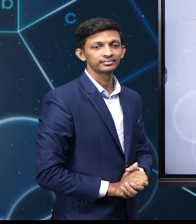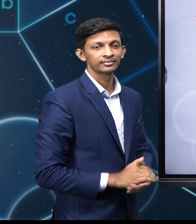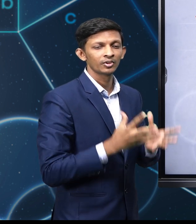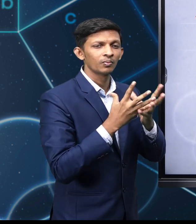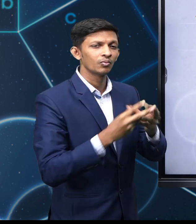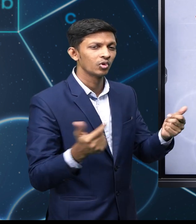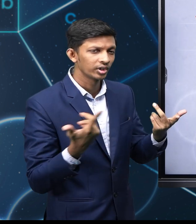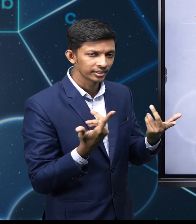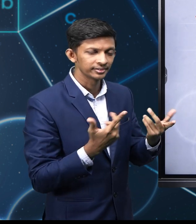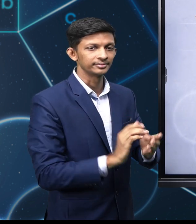Solution.